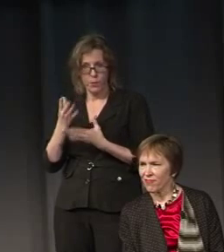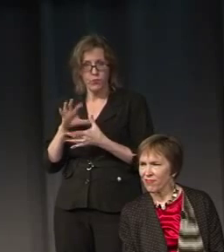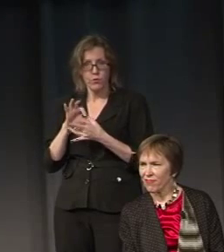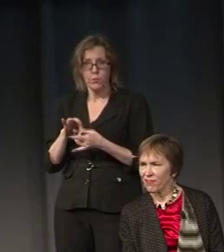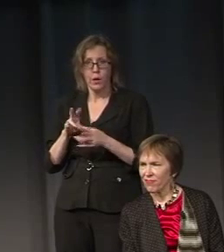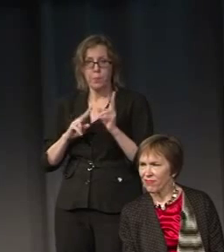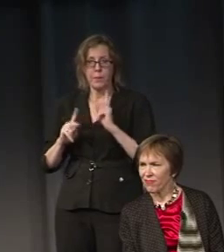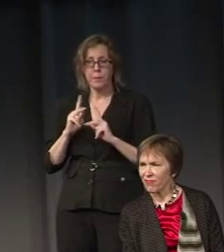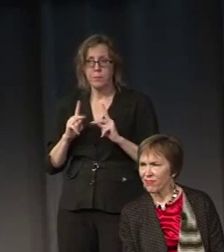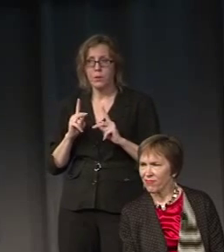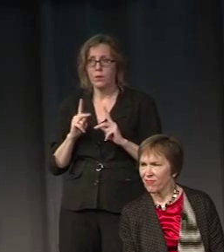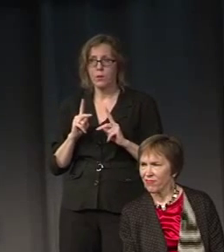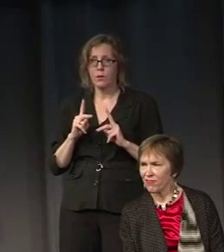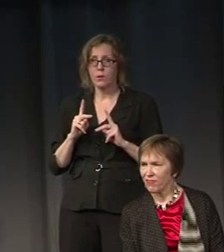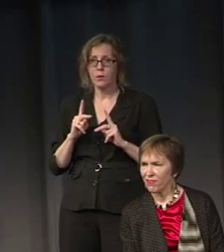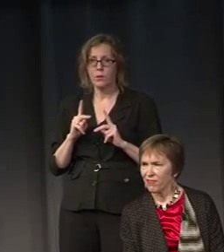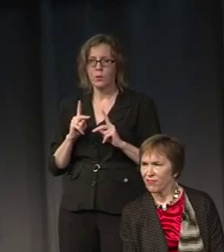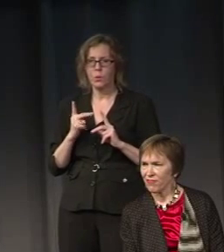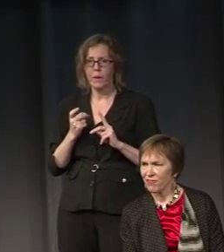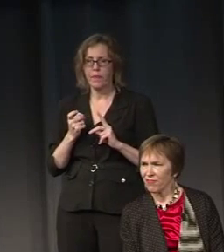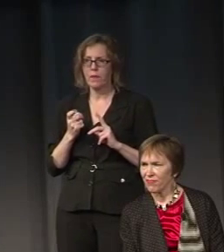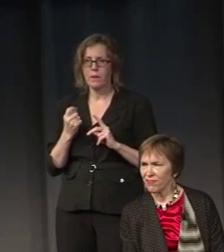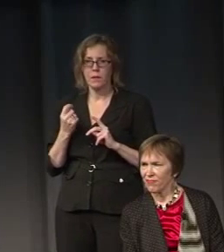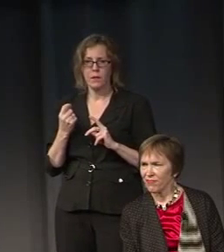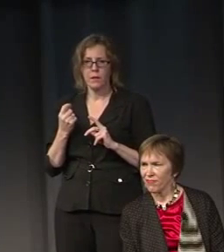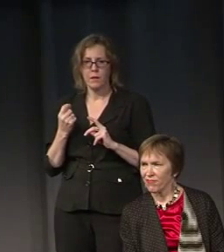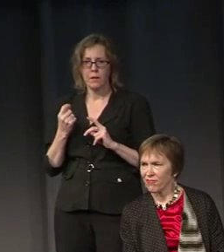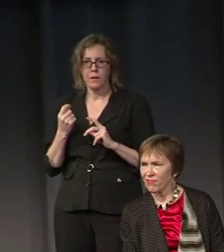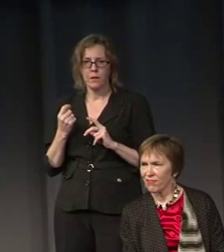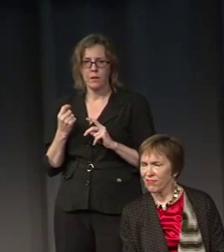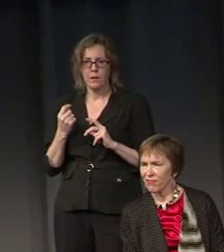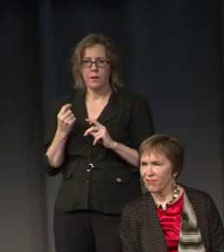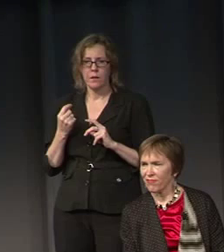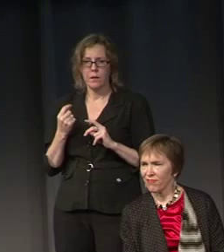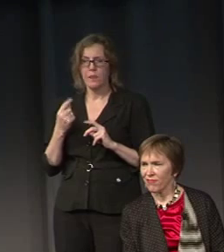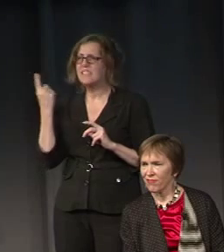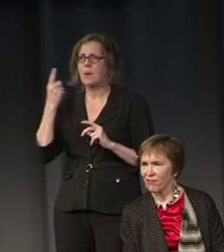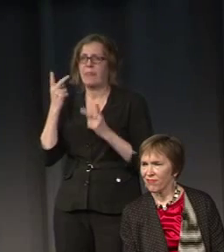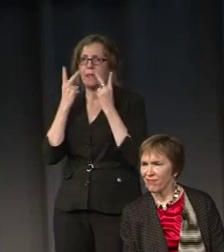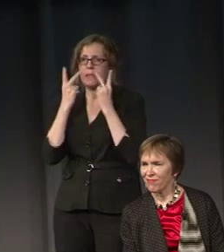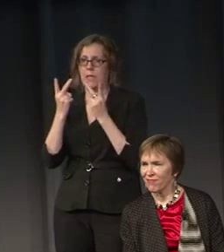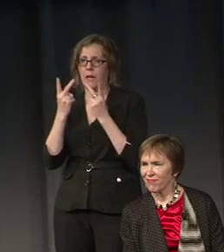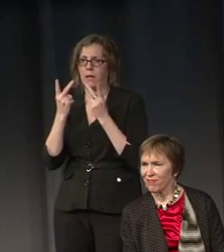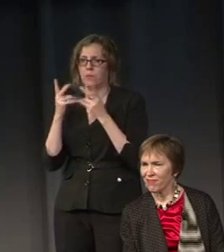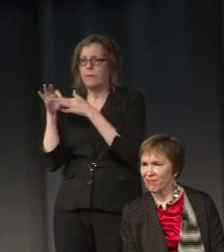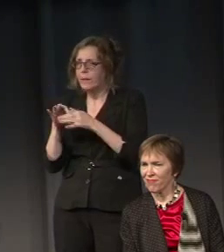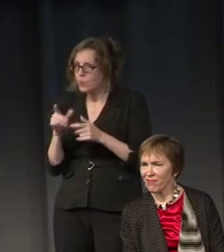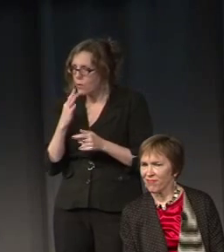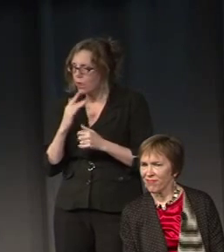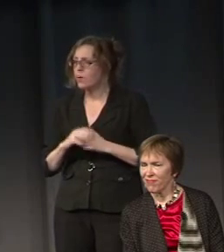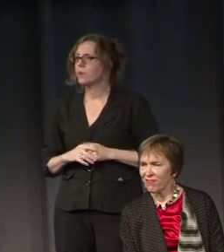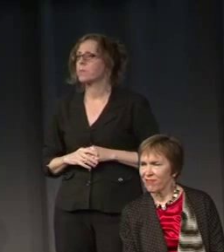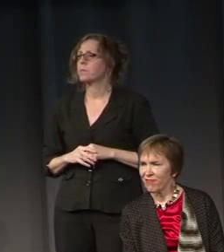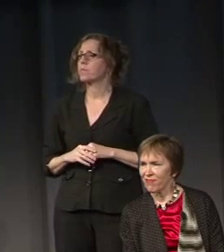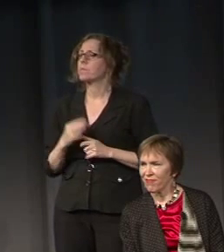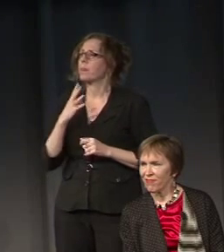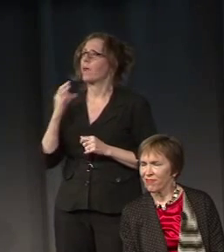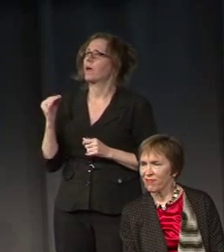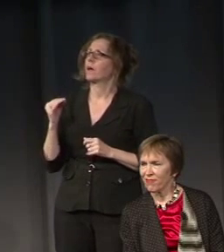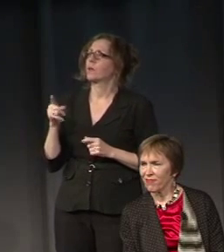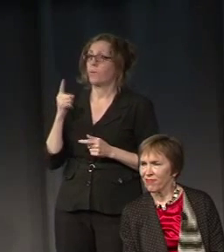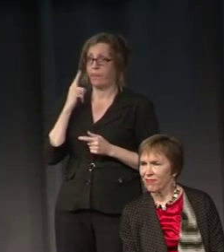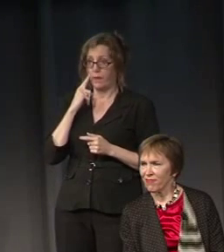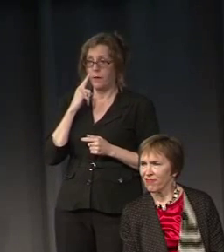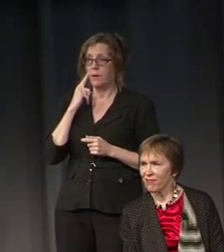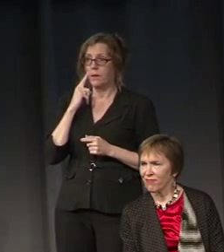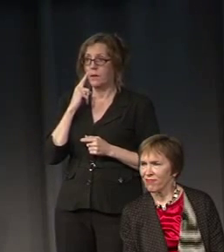with blindsight and their relation to color? And then also, do you think the role of the